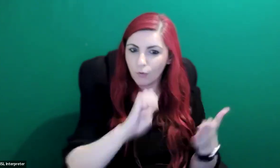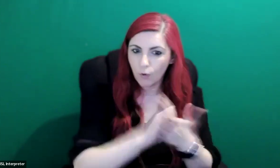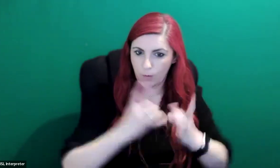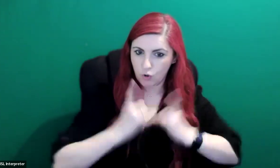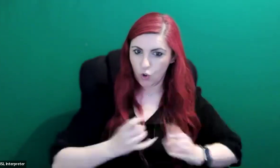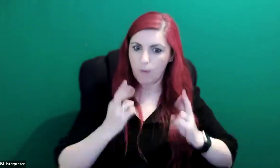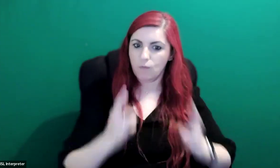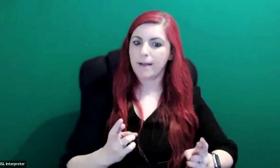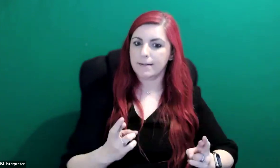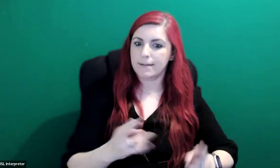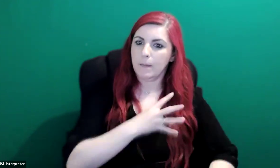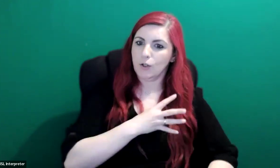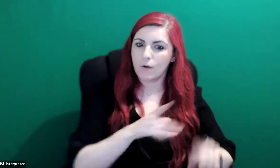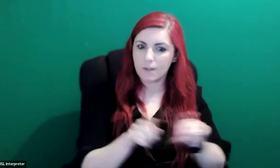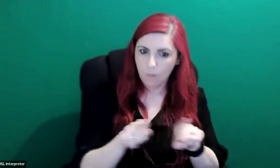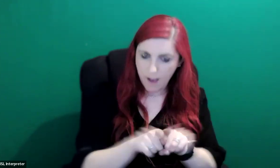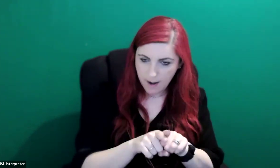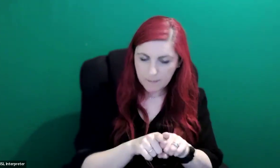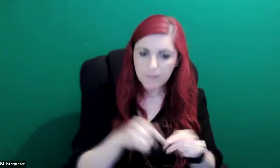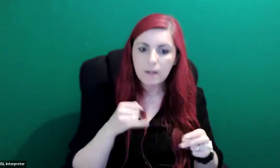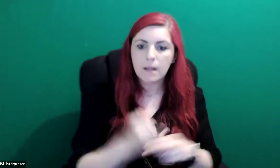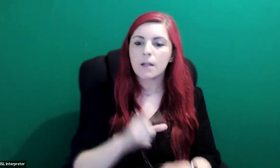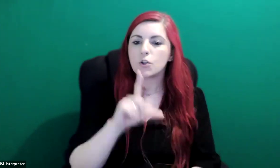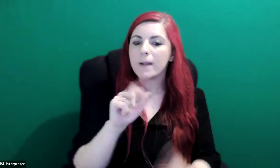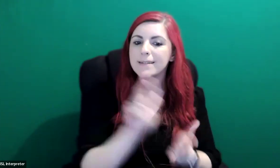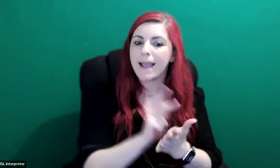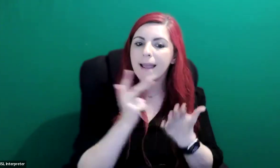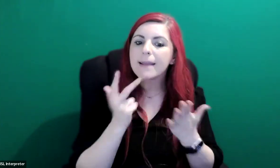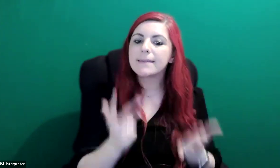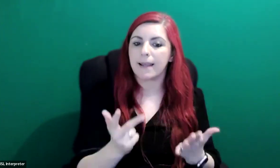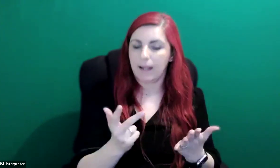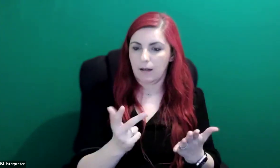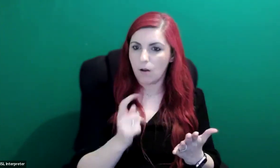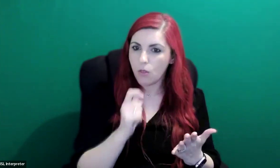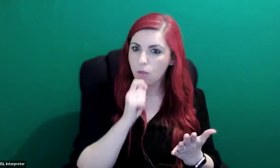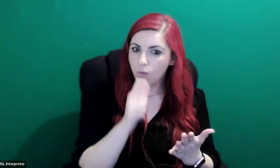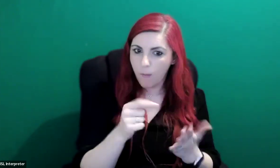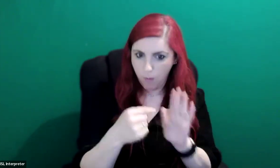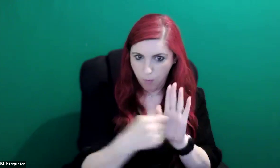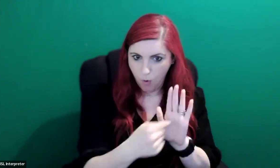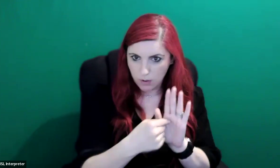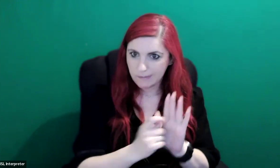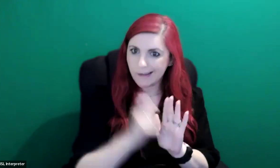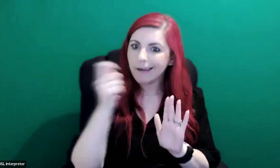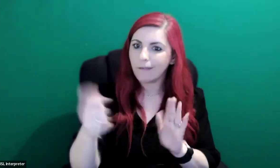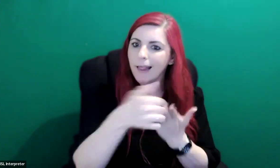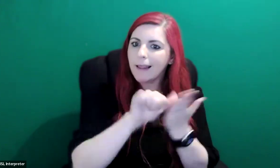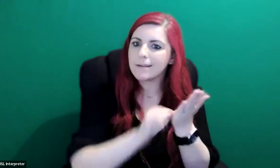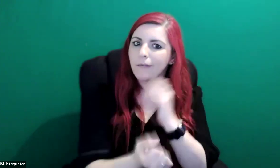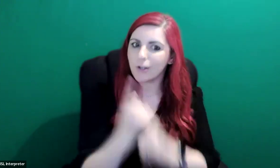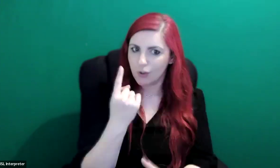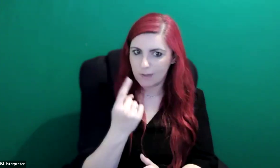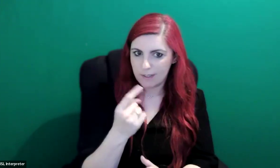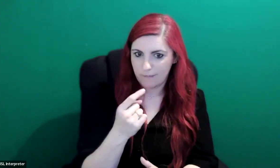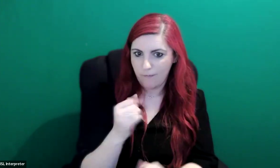some. And in 2018, we reported to the UN CRPD Committee for the list of issues